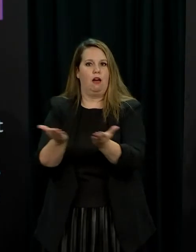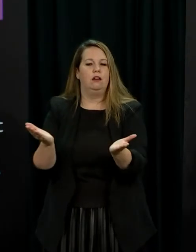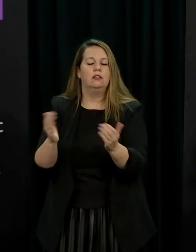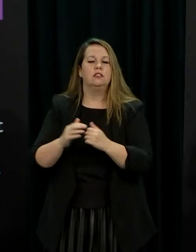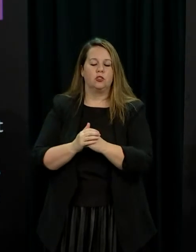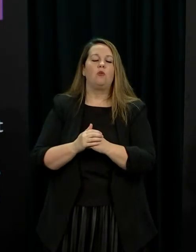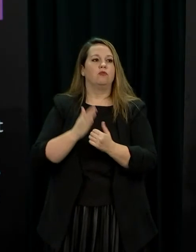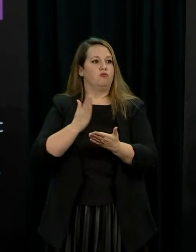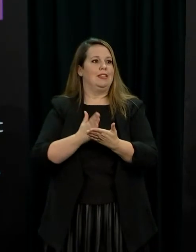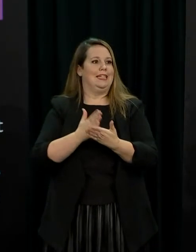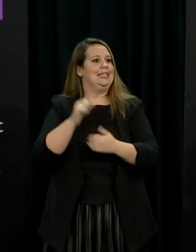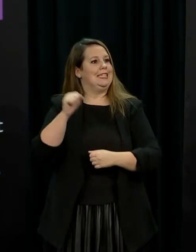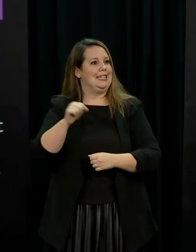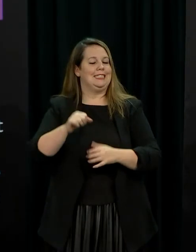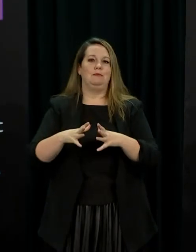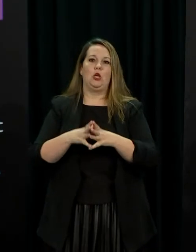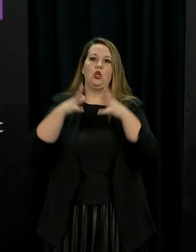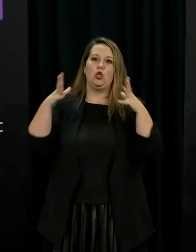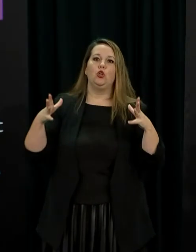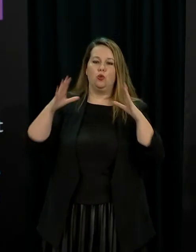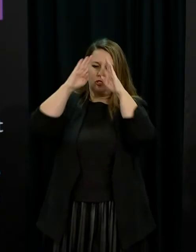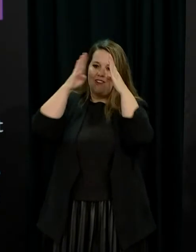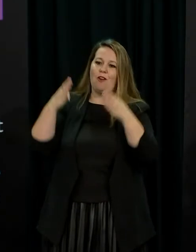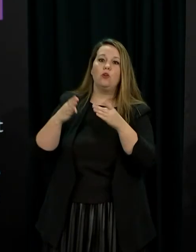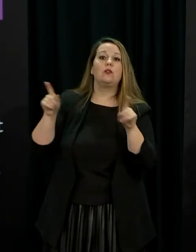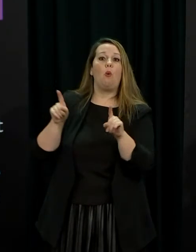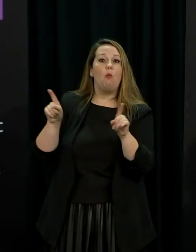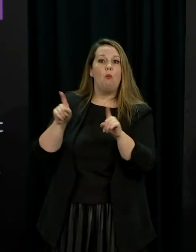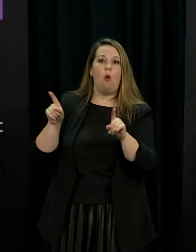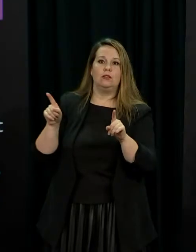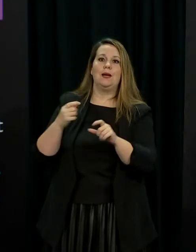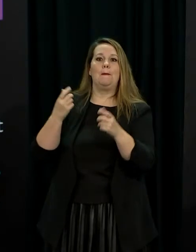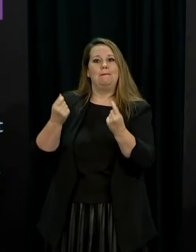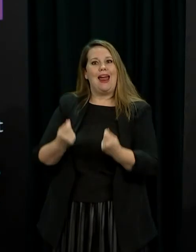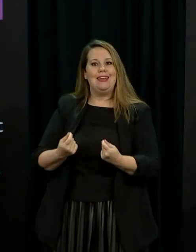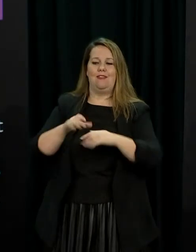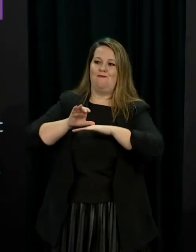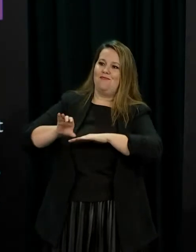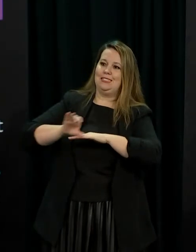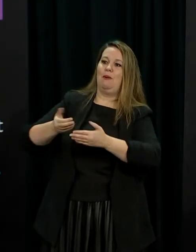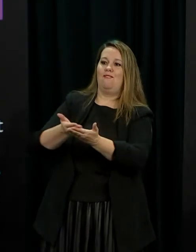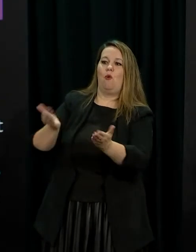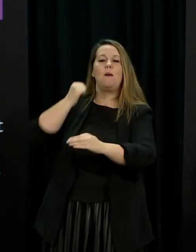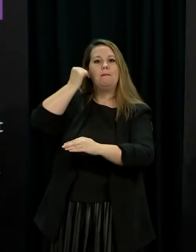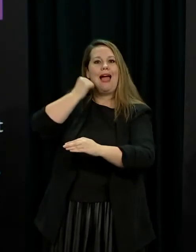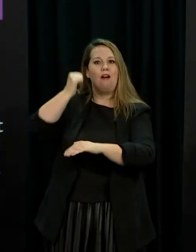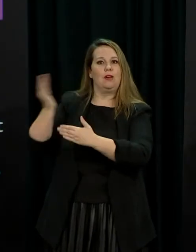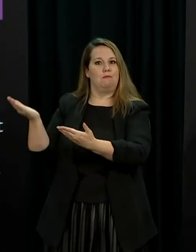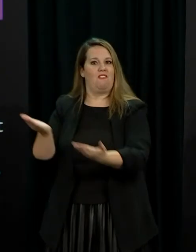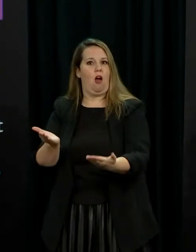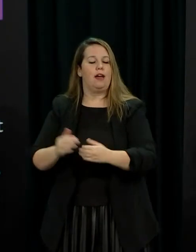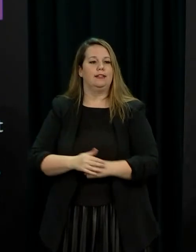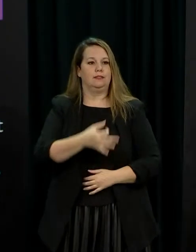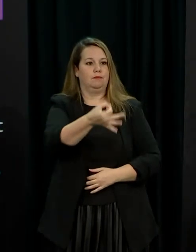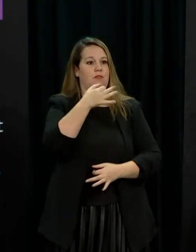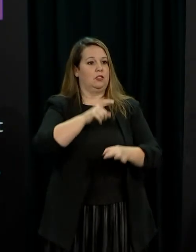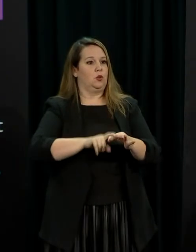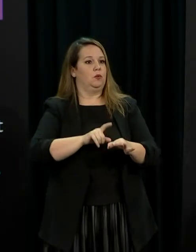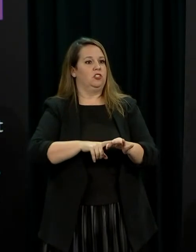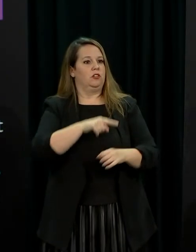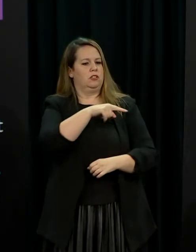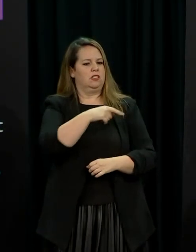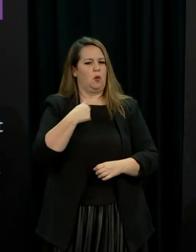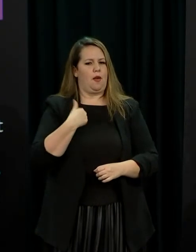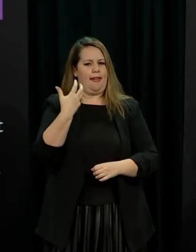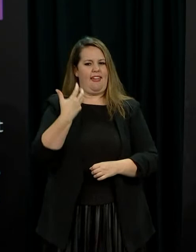a substantial focus on and investment in our Māori provider sector. The Minister mentioned on Monday that there's a variant response plan in